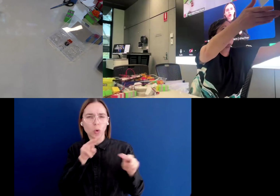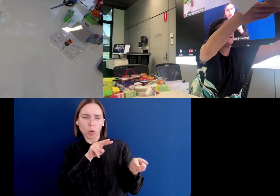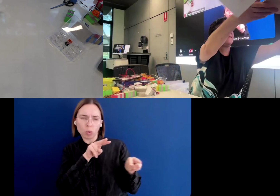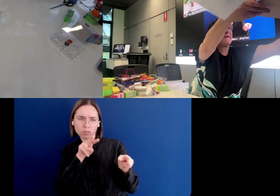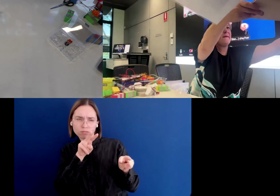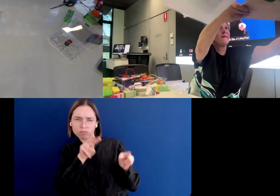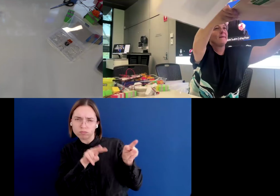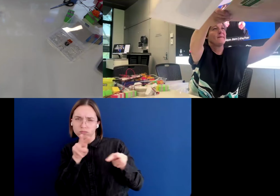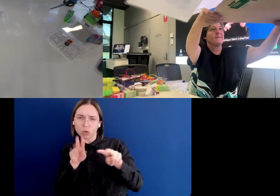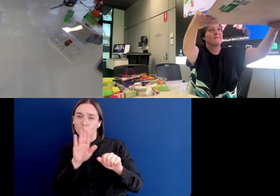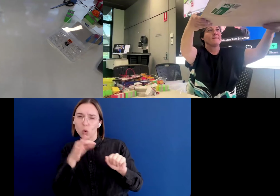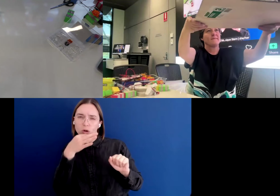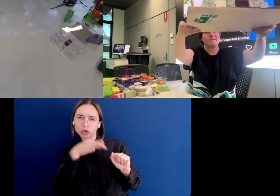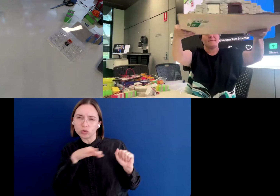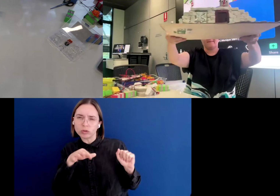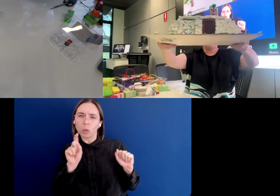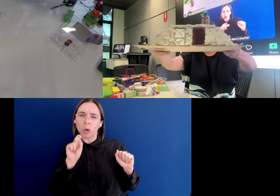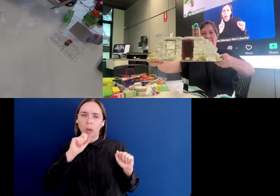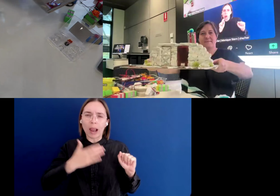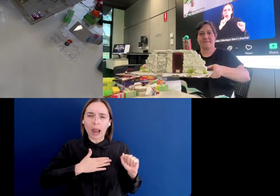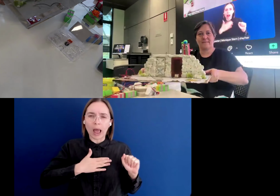won't. Now,